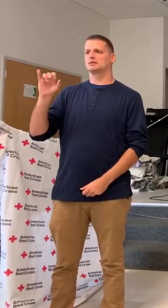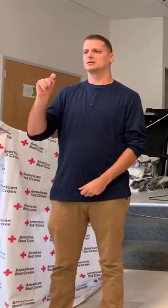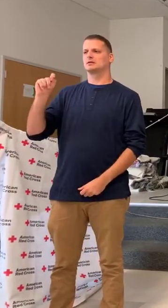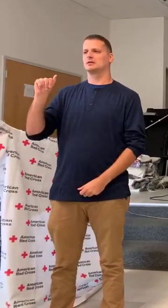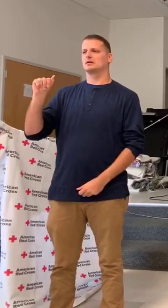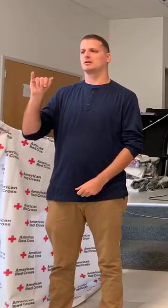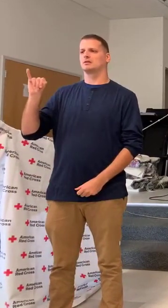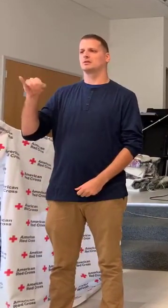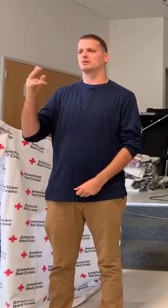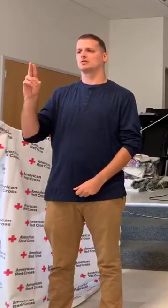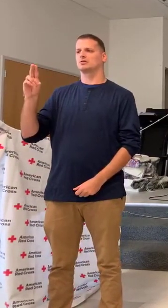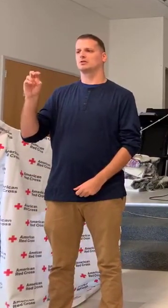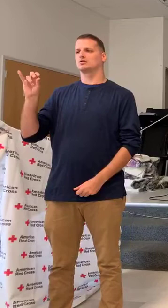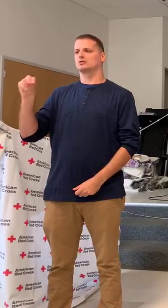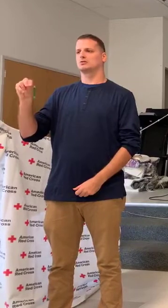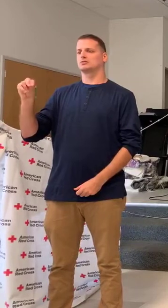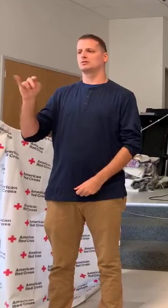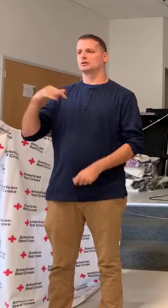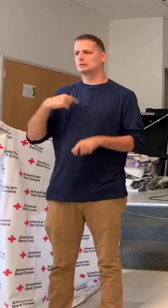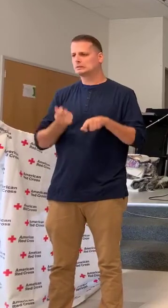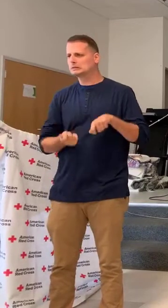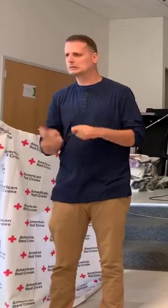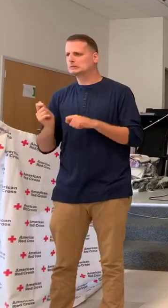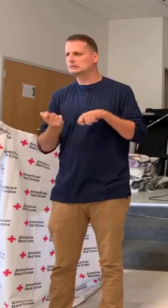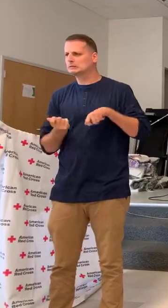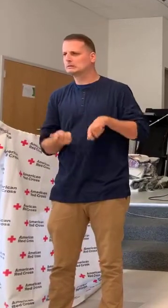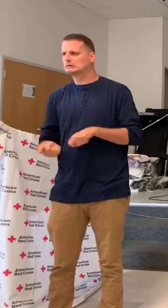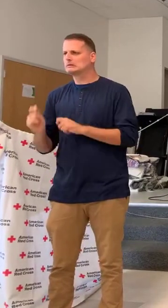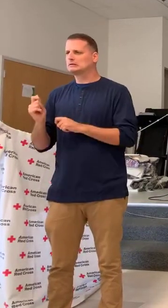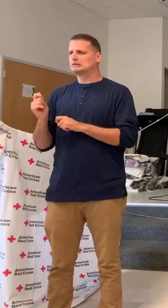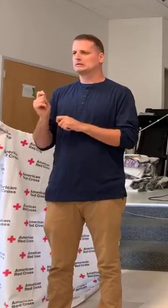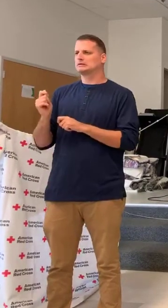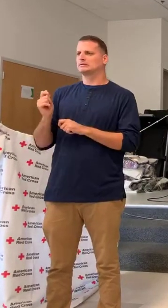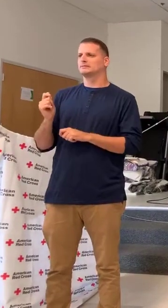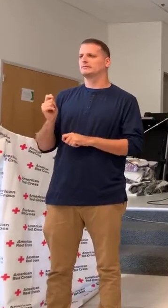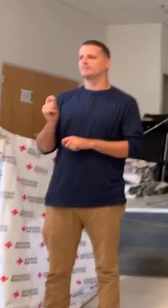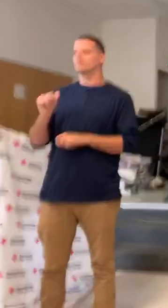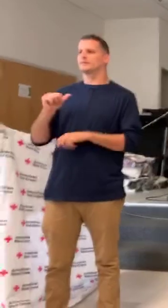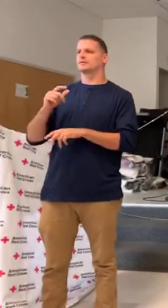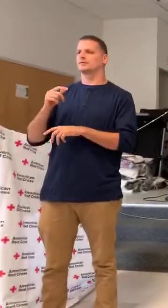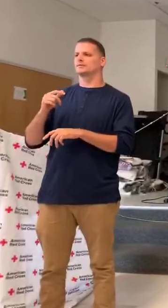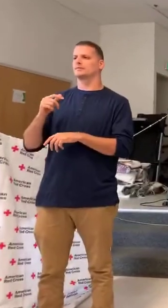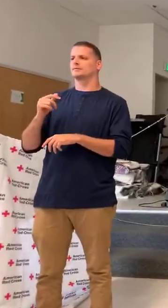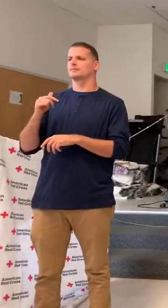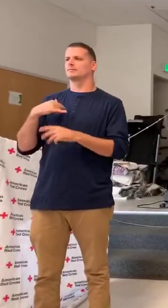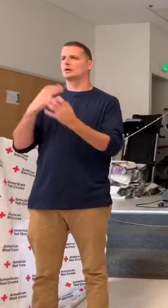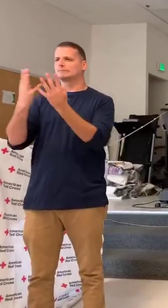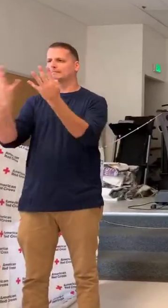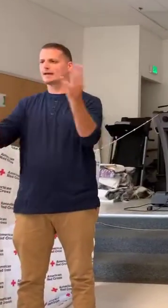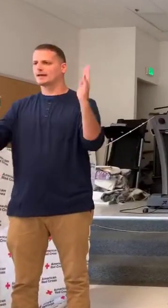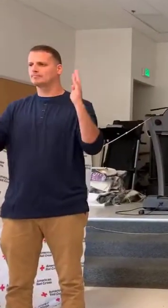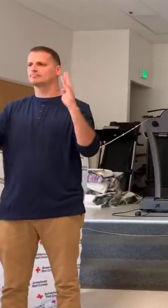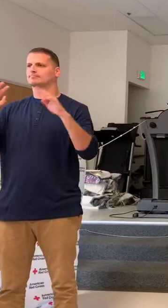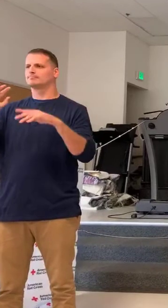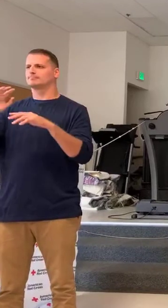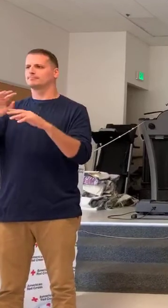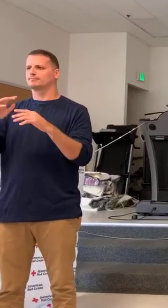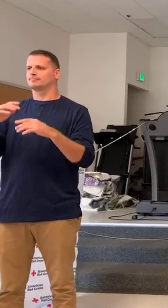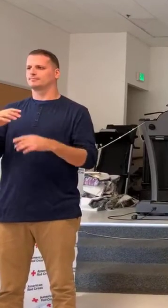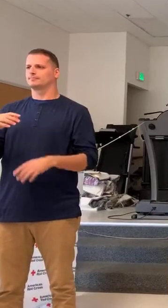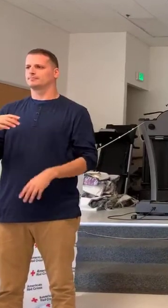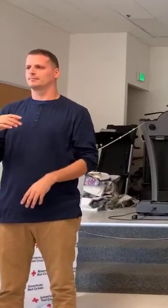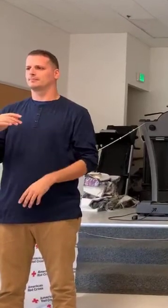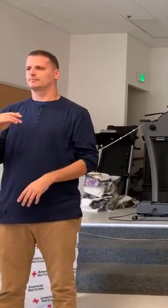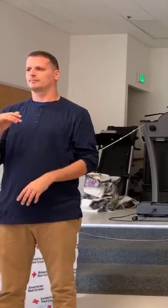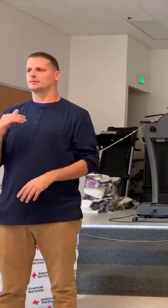trying to dig 4 inches in willow to get my dog fence in so I could get my puppies outside before my fiance kicked my butt for leaving right